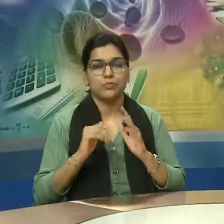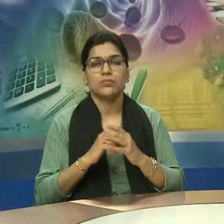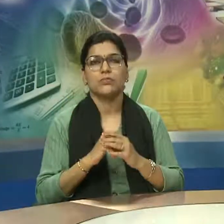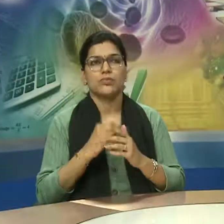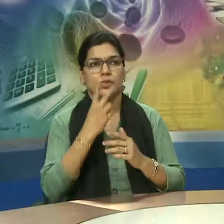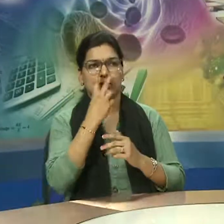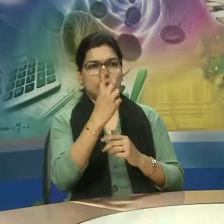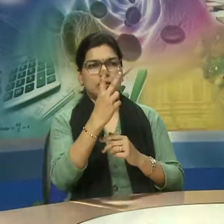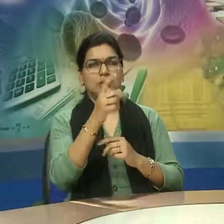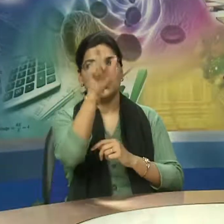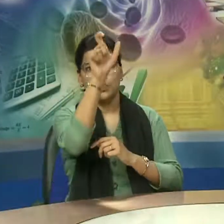means